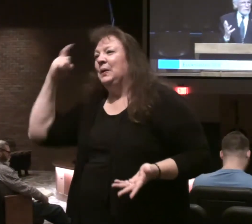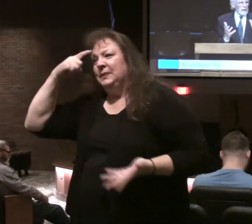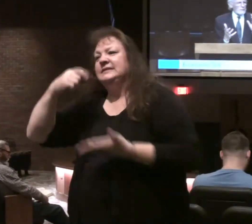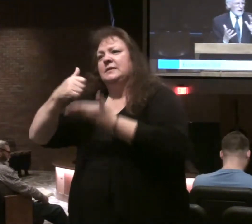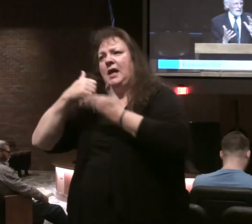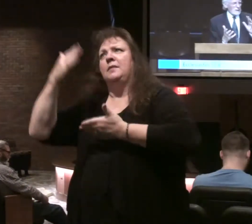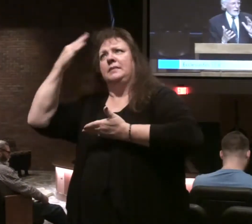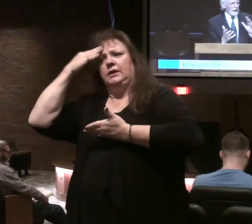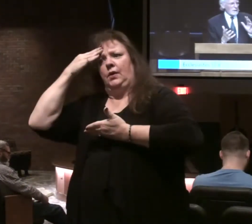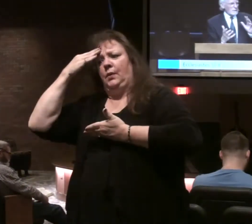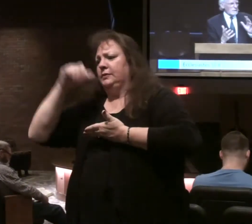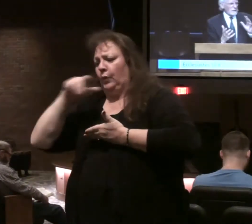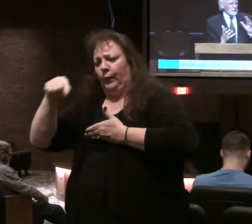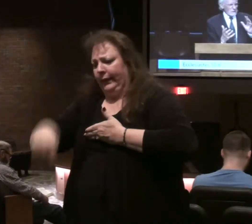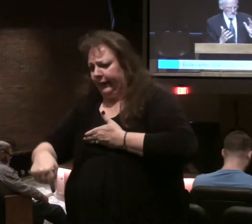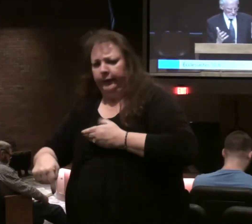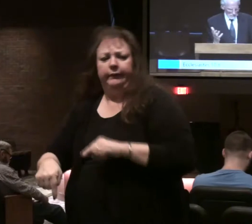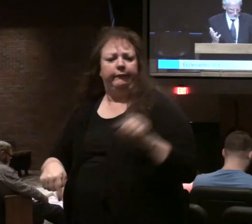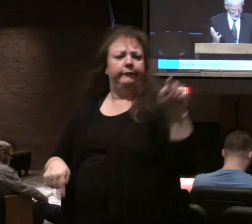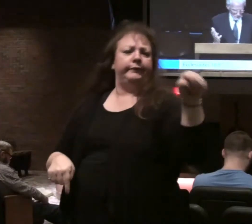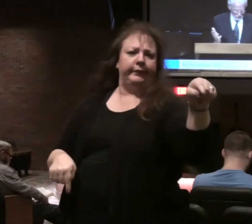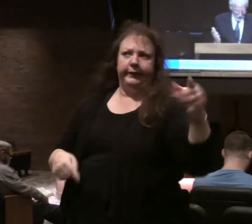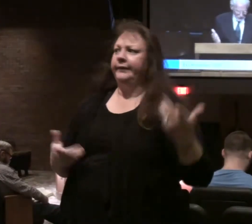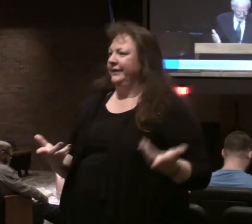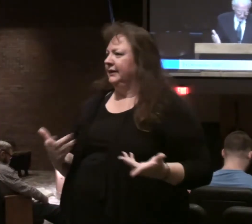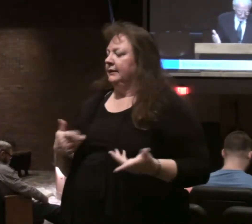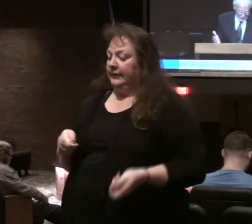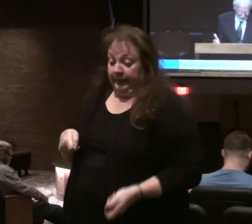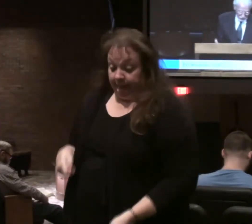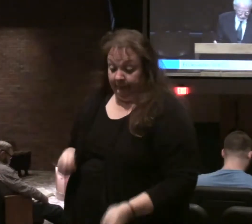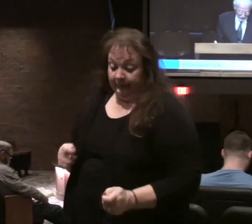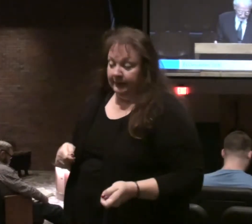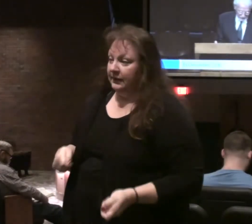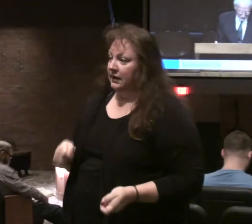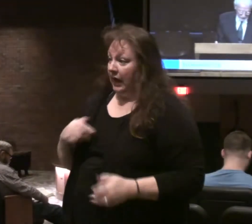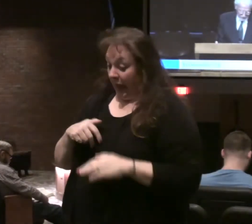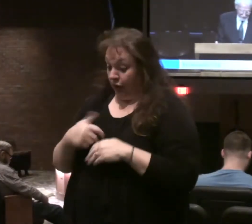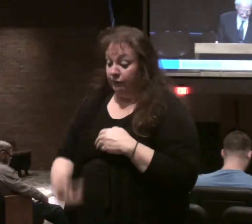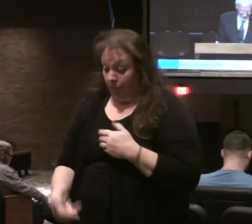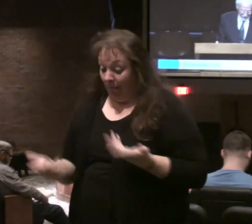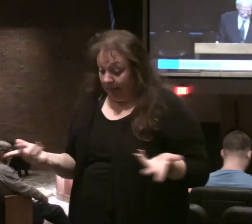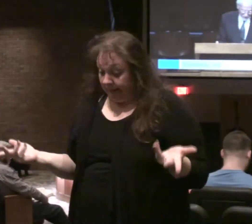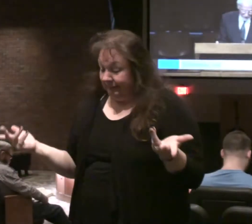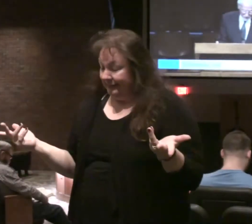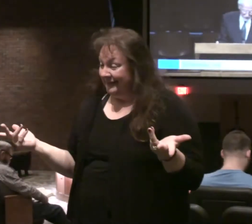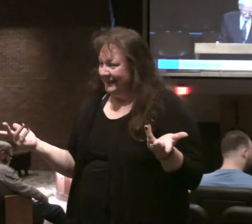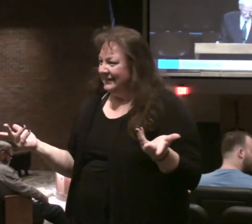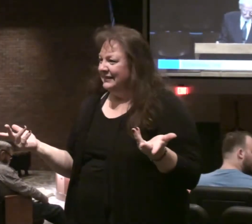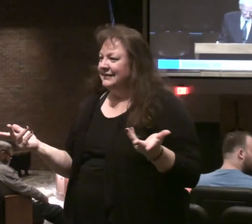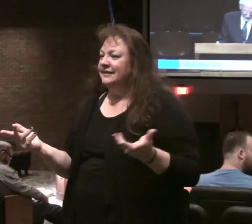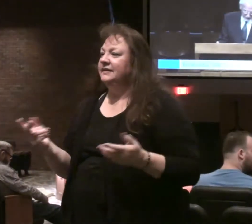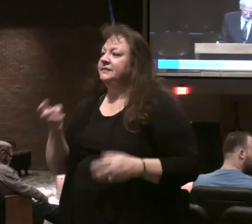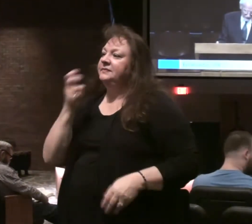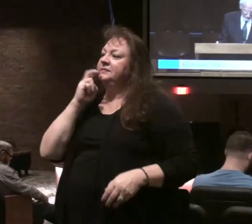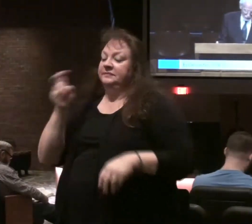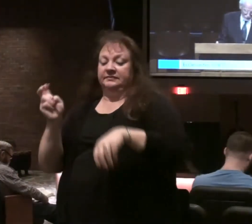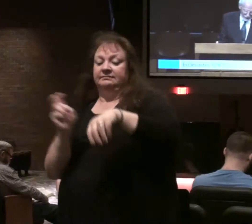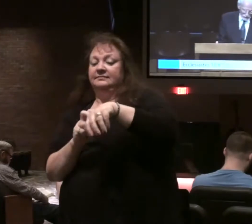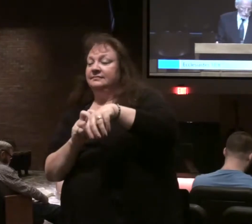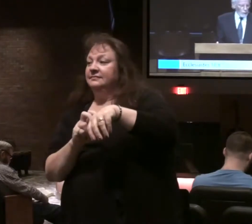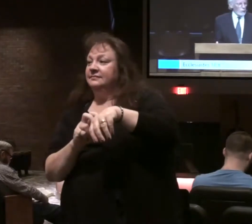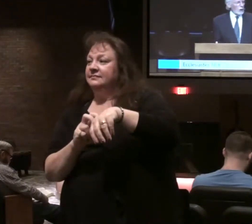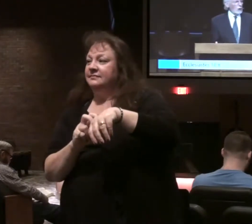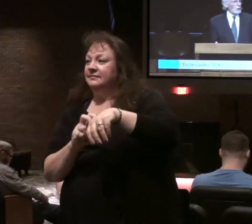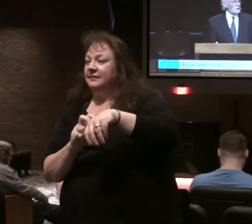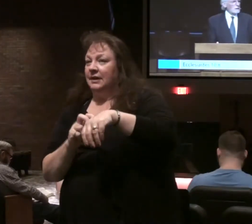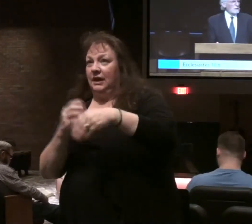help you navigate that. You know, you dig a pit, you could fall into it. A serpent may bite him who breaks